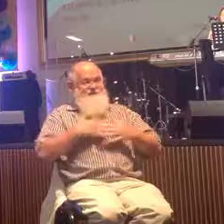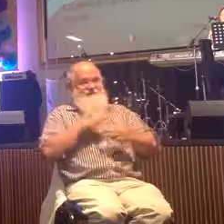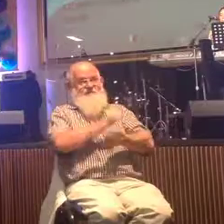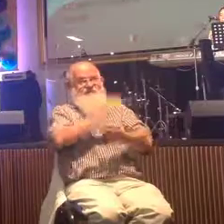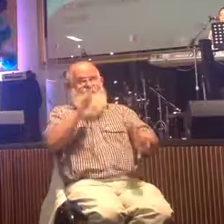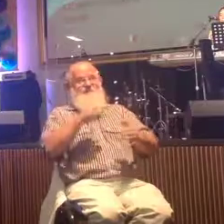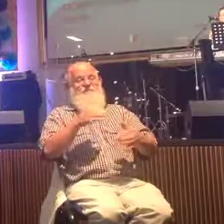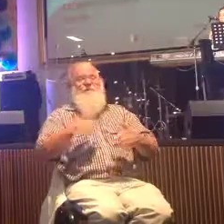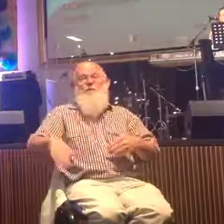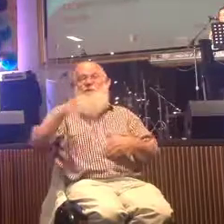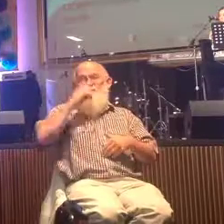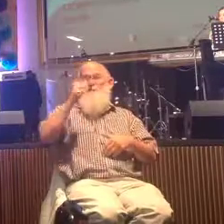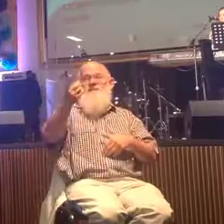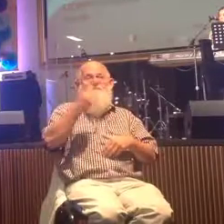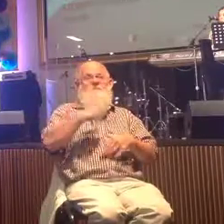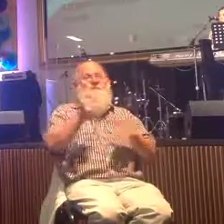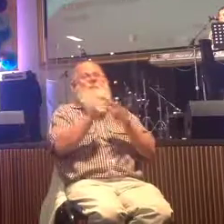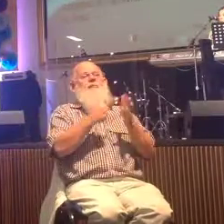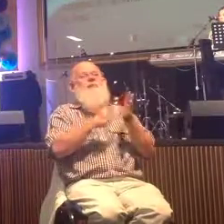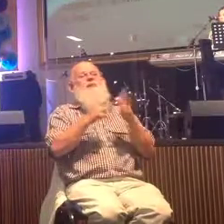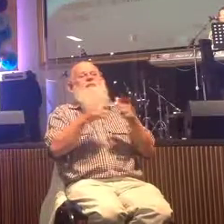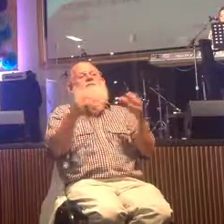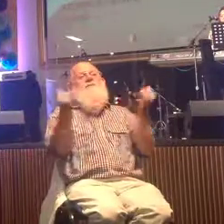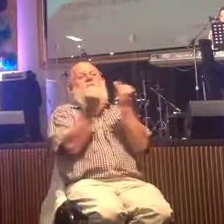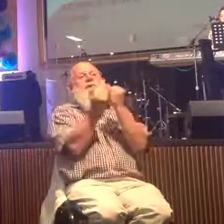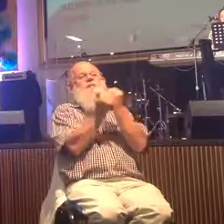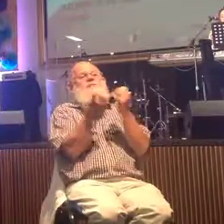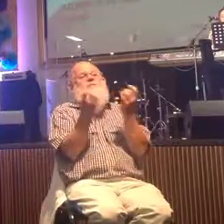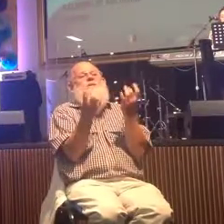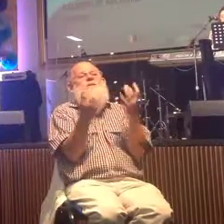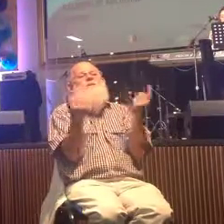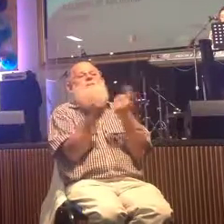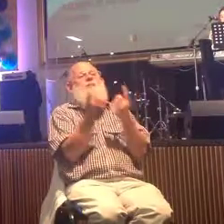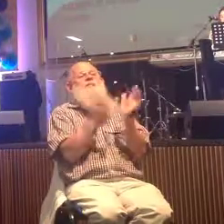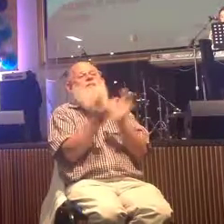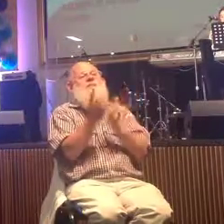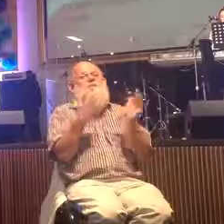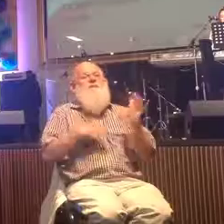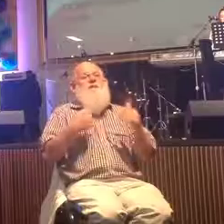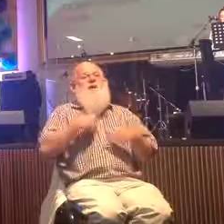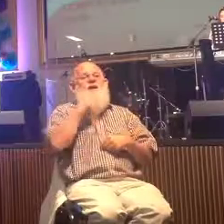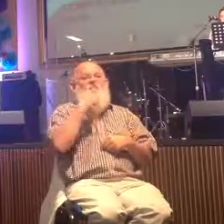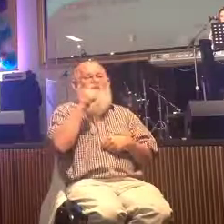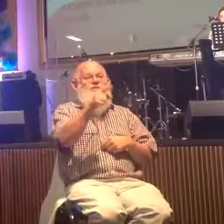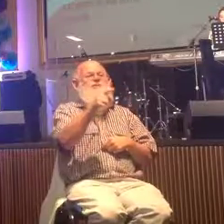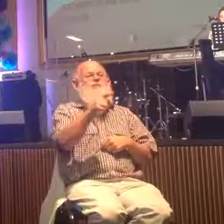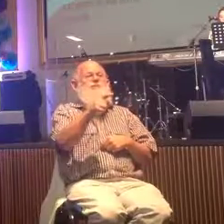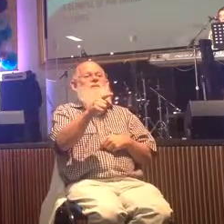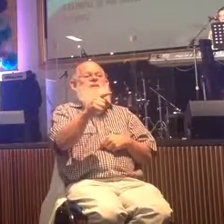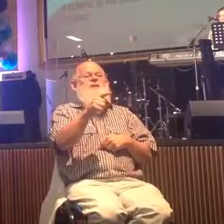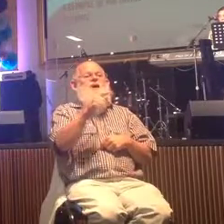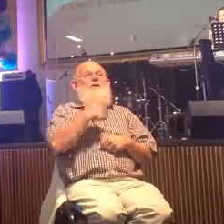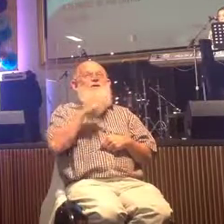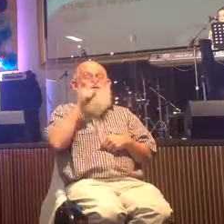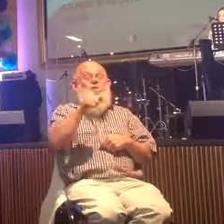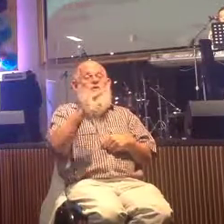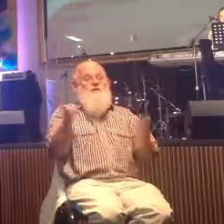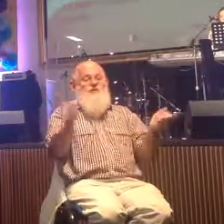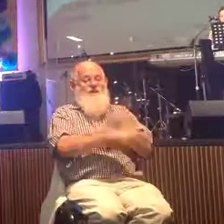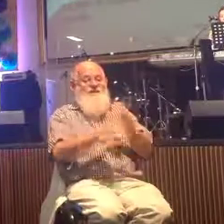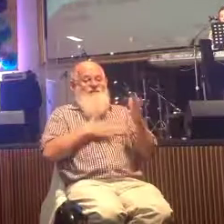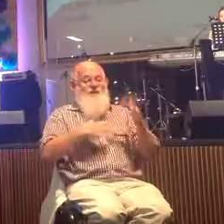is them, and they're all here, part of this crowd, ready to meet you. Because I told them, because you transformed. I was in a dark